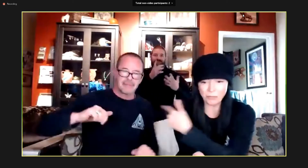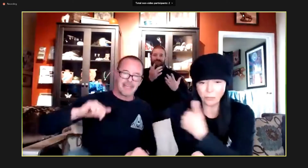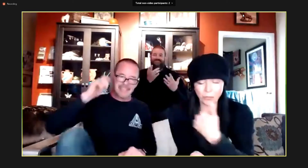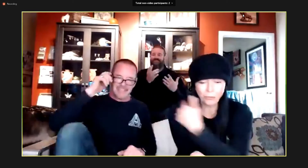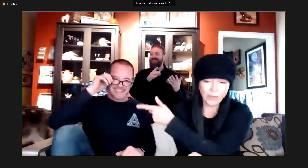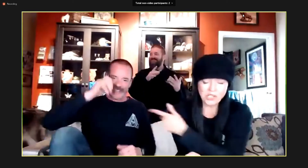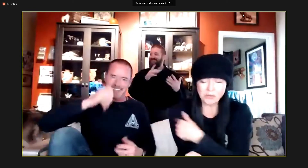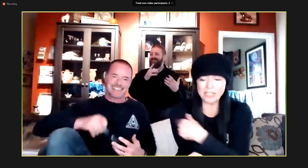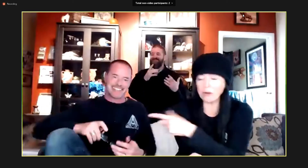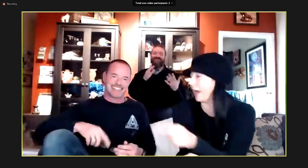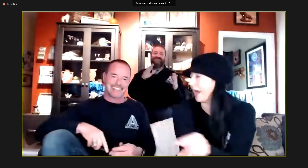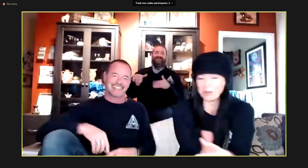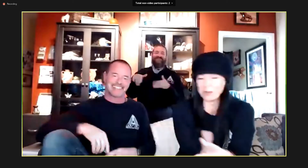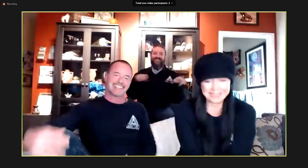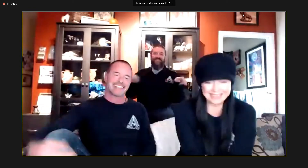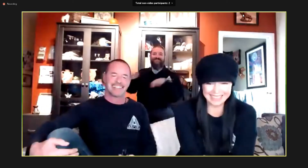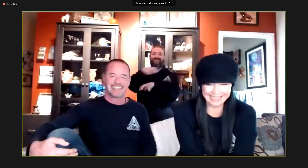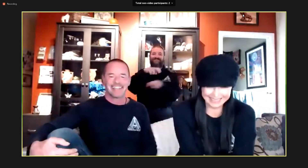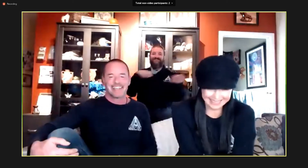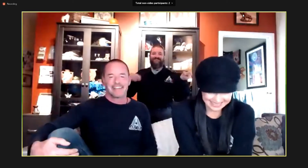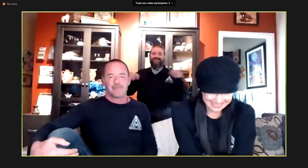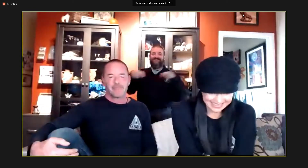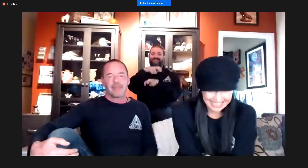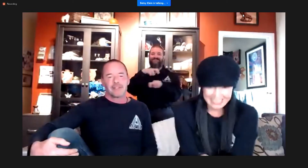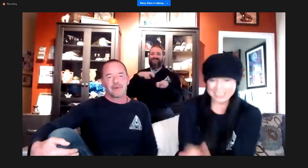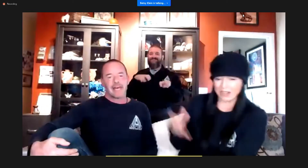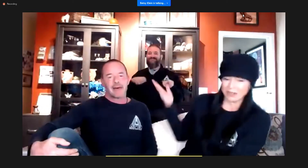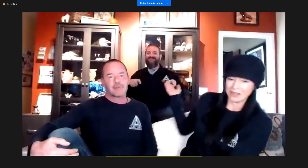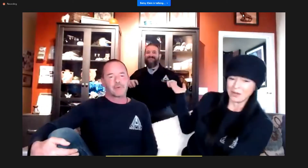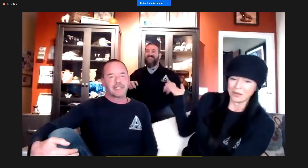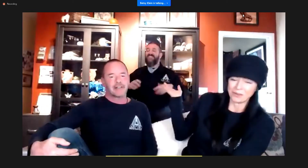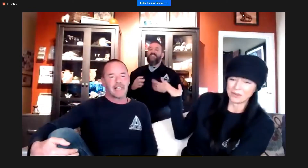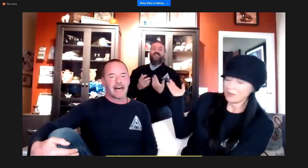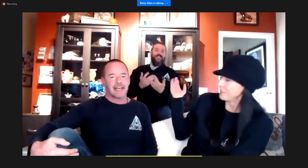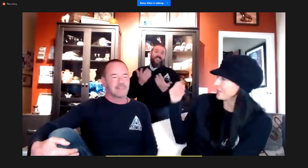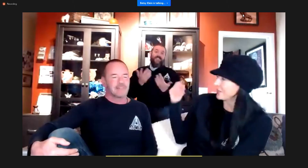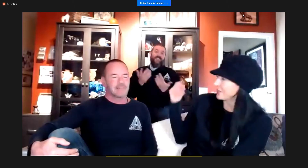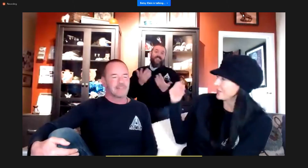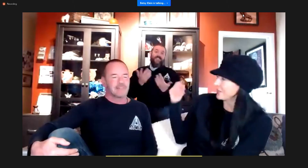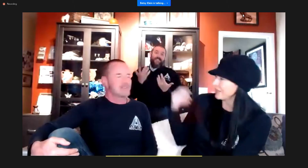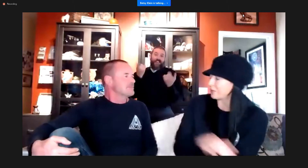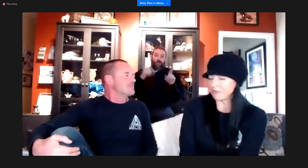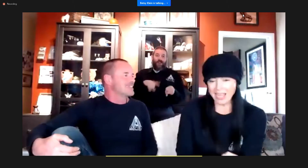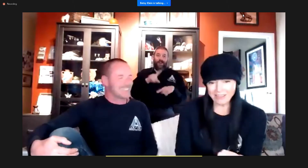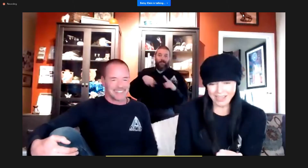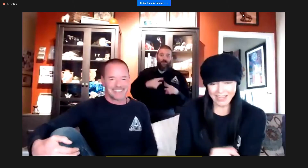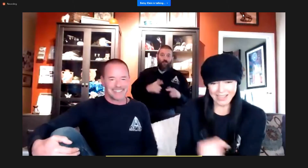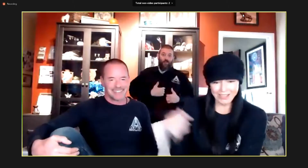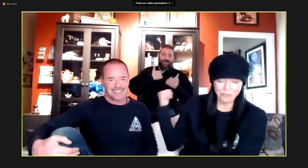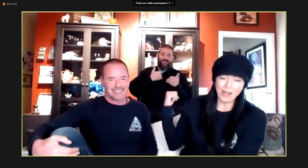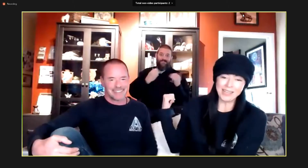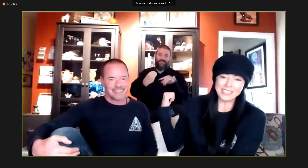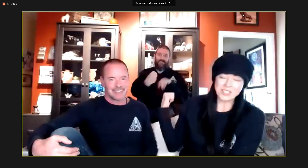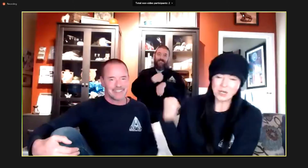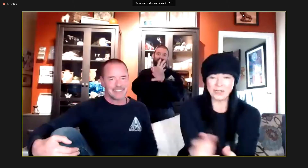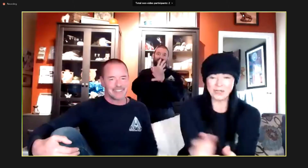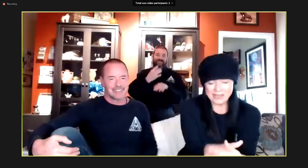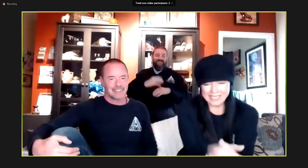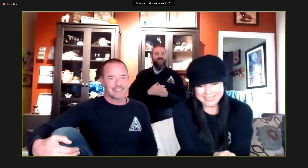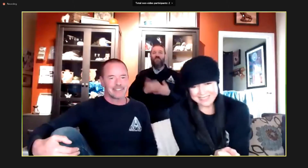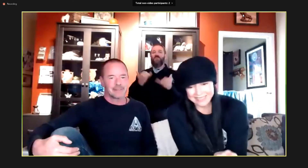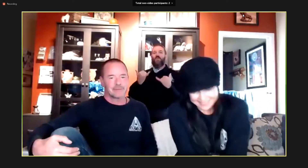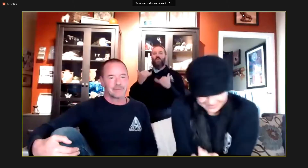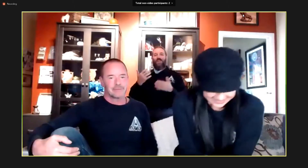be wandering around. What happens when you go live? We've got herding with